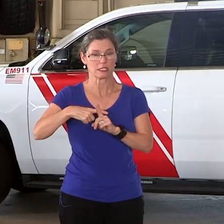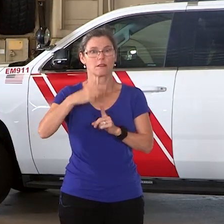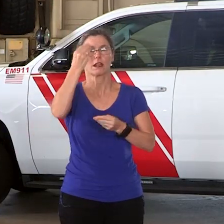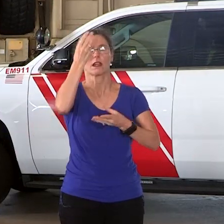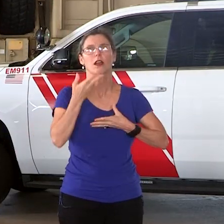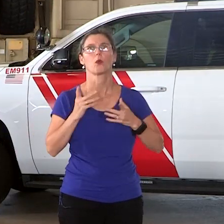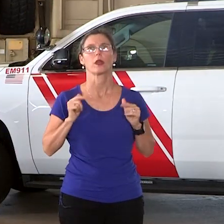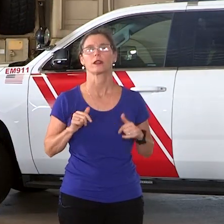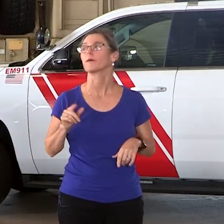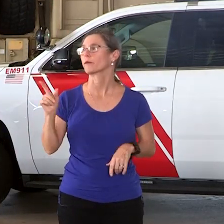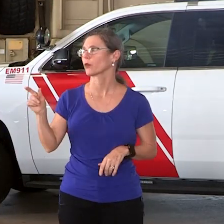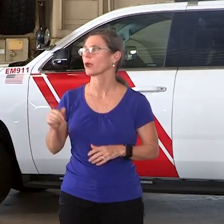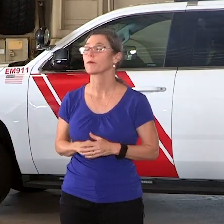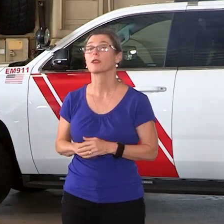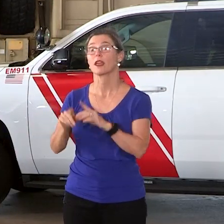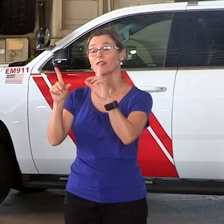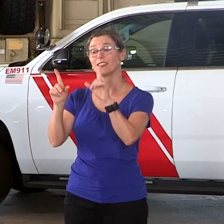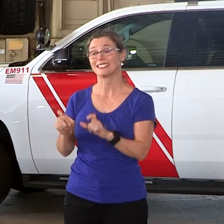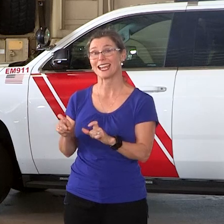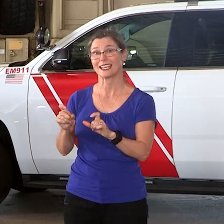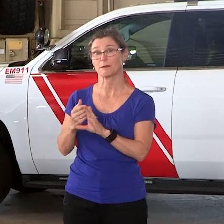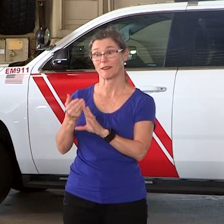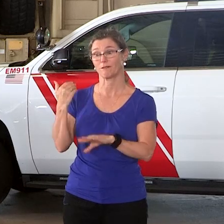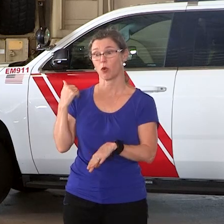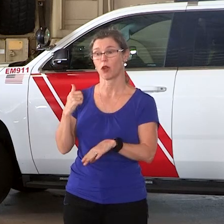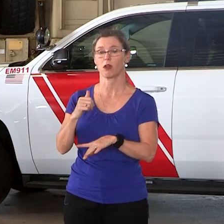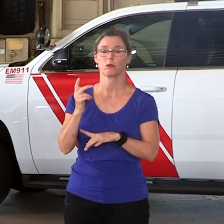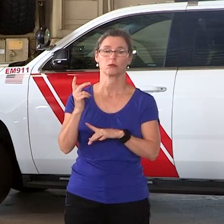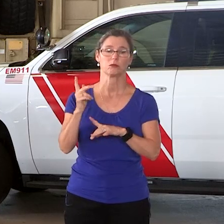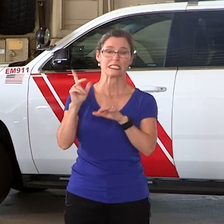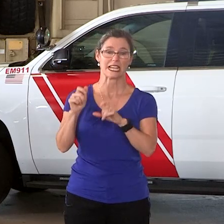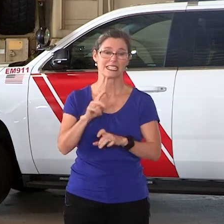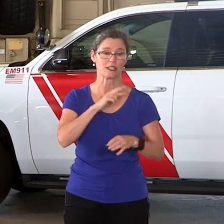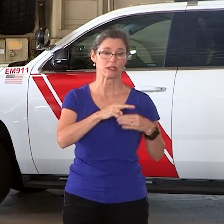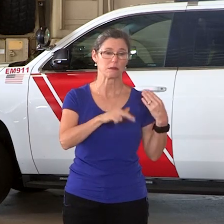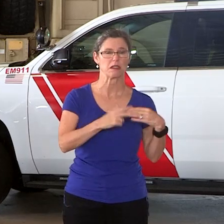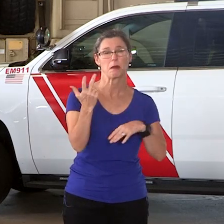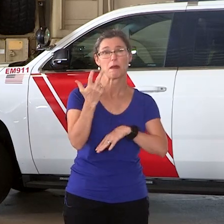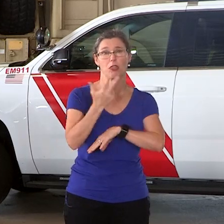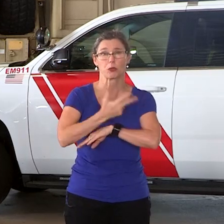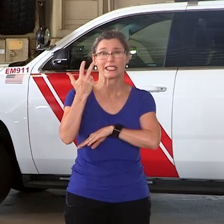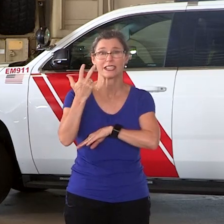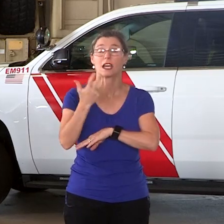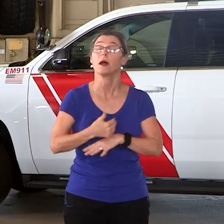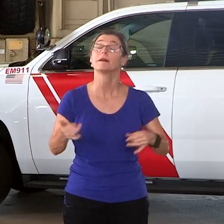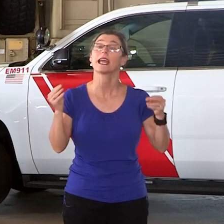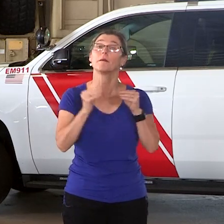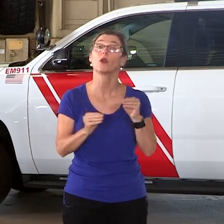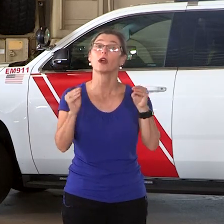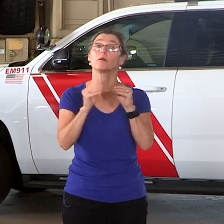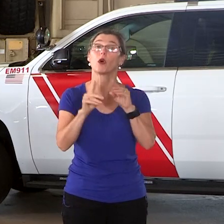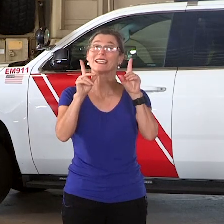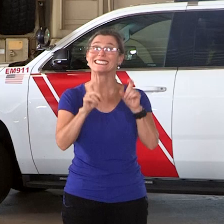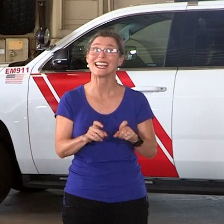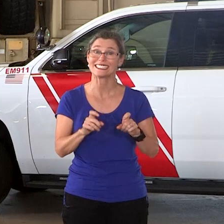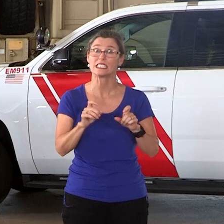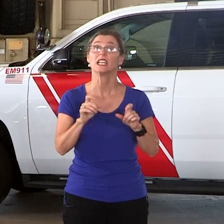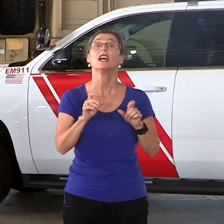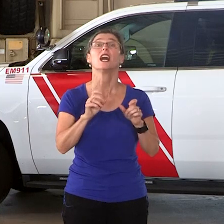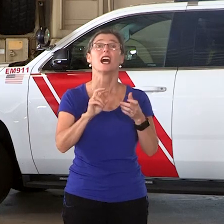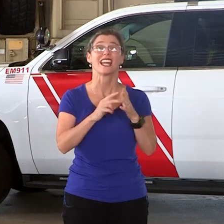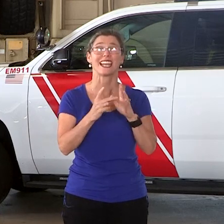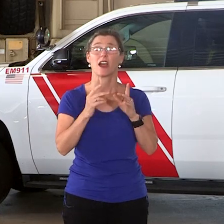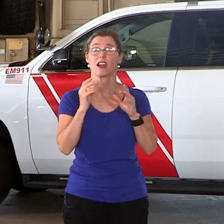out? The initial test turnaround time was about 3 days, but as more and more tests have come in and overwhelmed the system, that's pushed